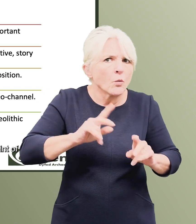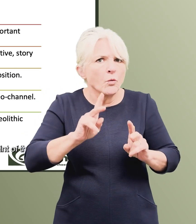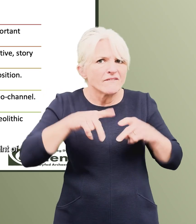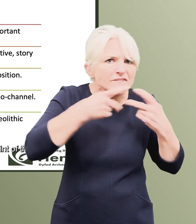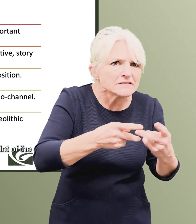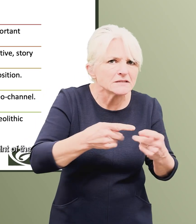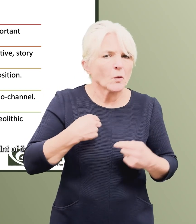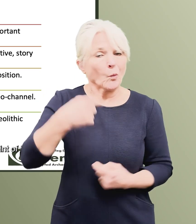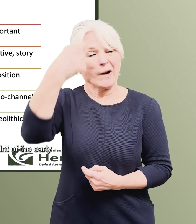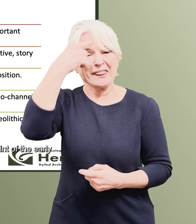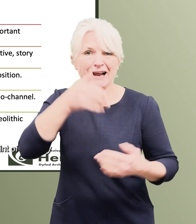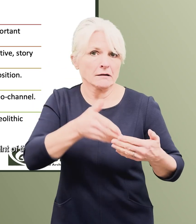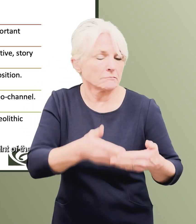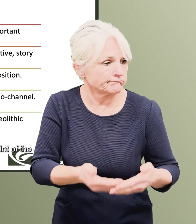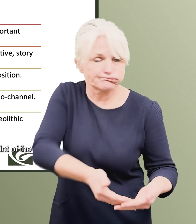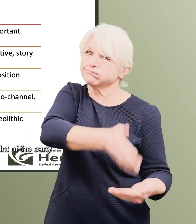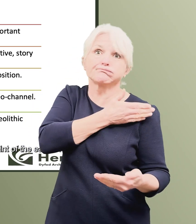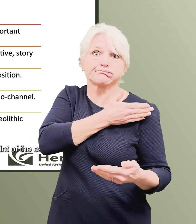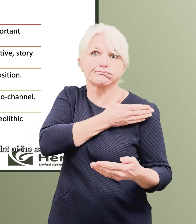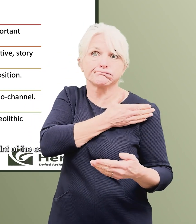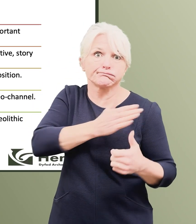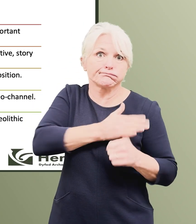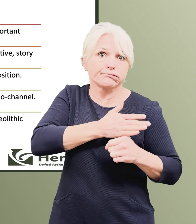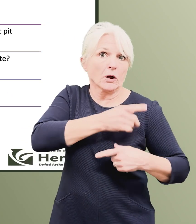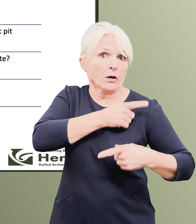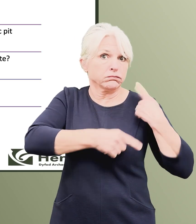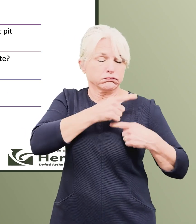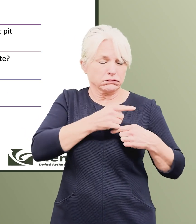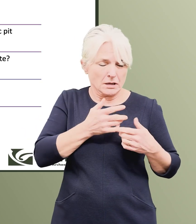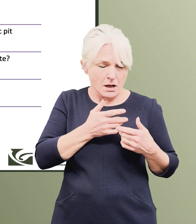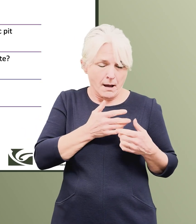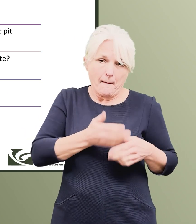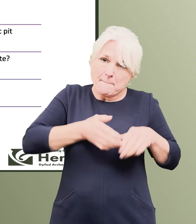it actually a fairly certain date at this point of the early Neolithic.